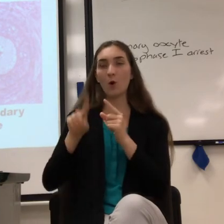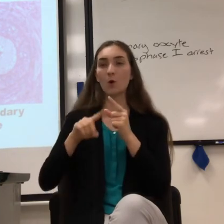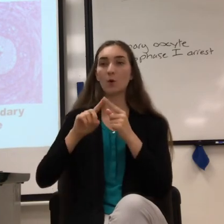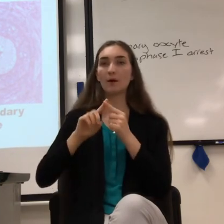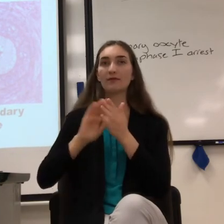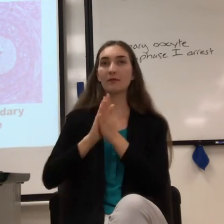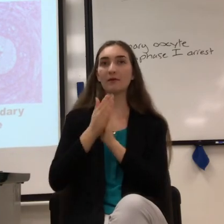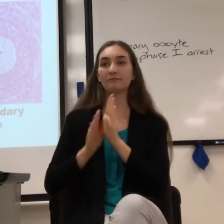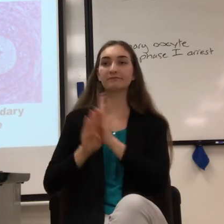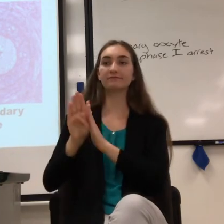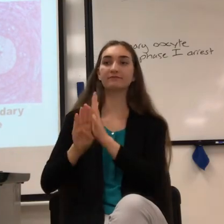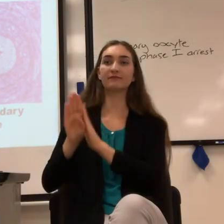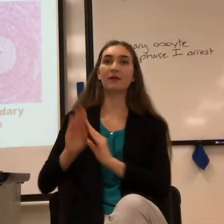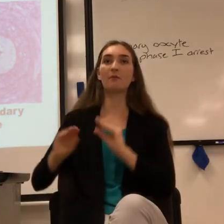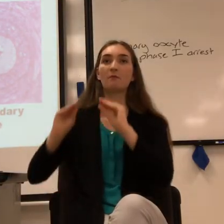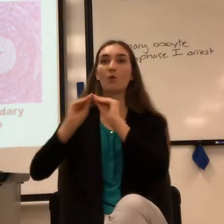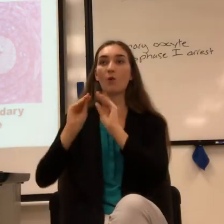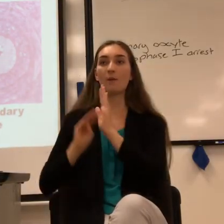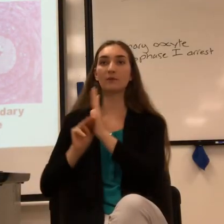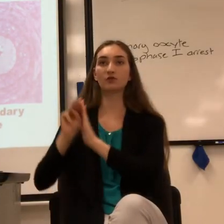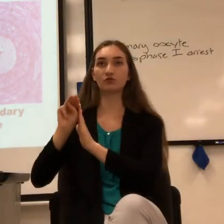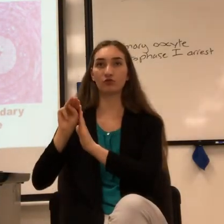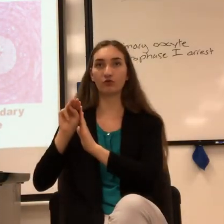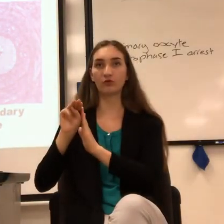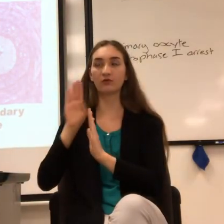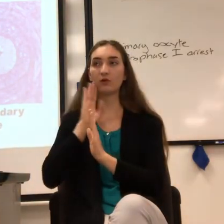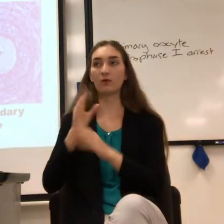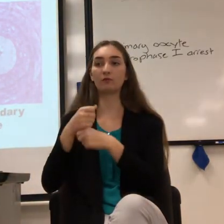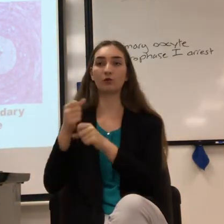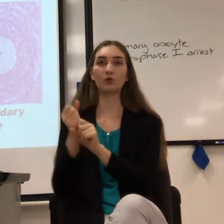mature follicles that will secrete the sex hormones.